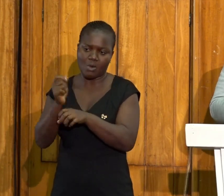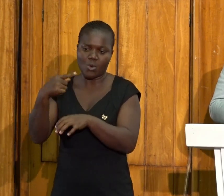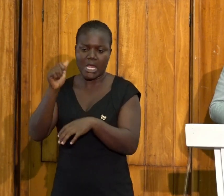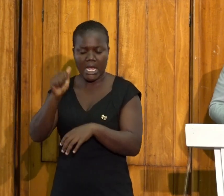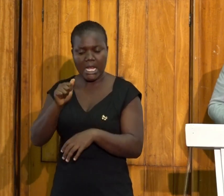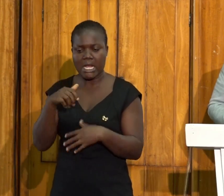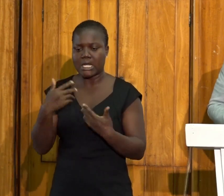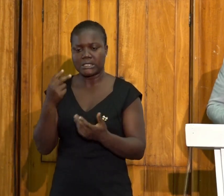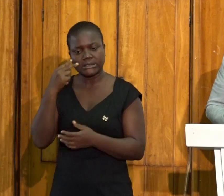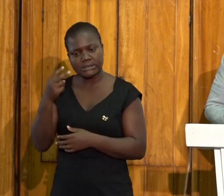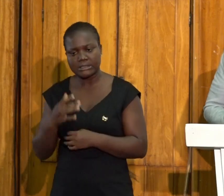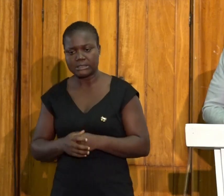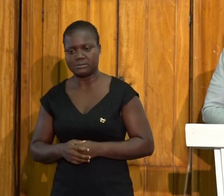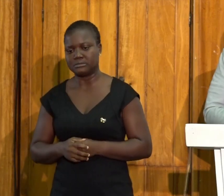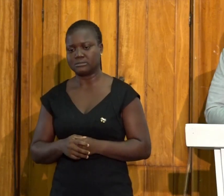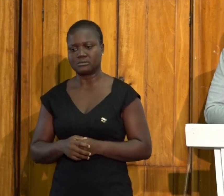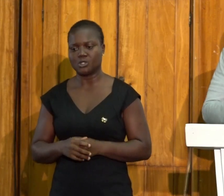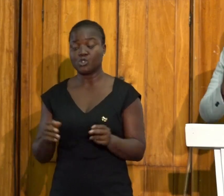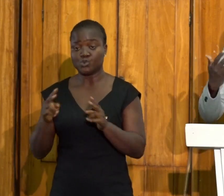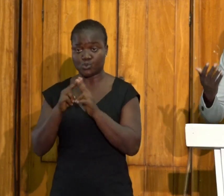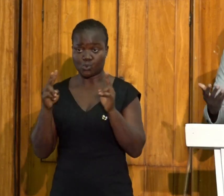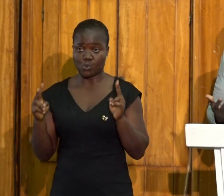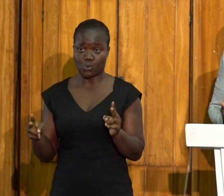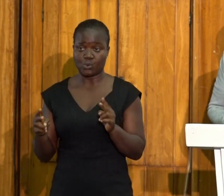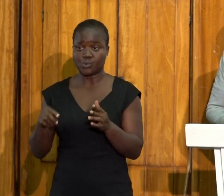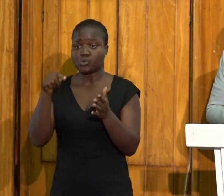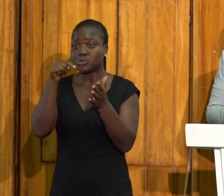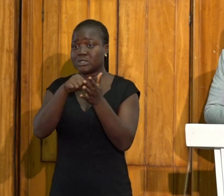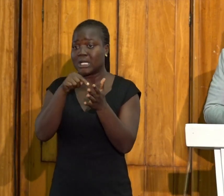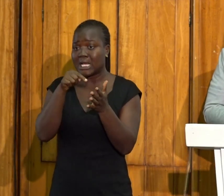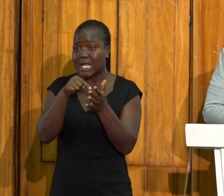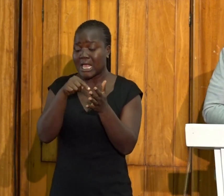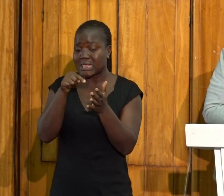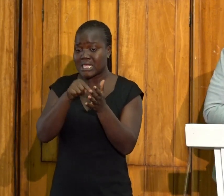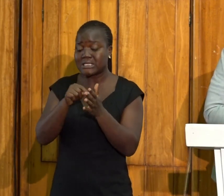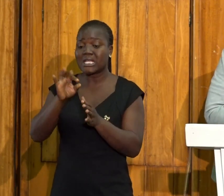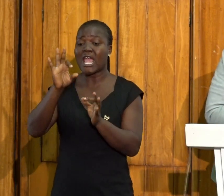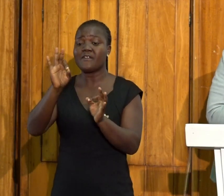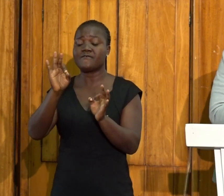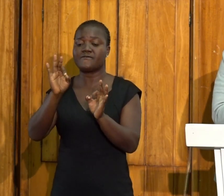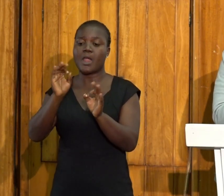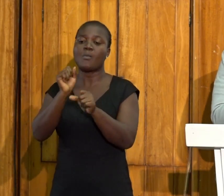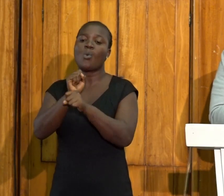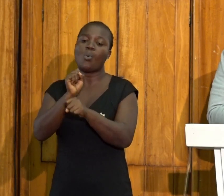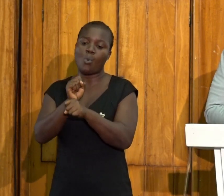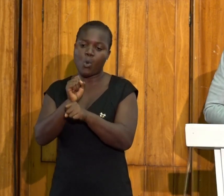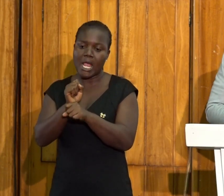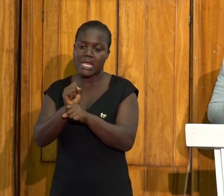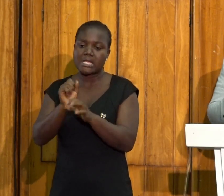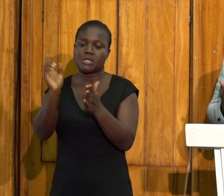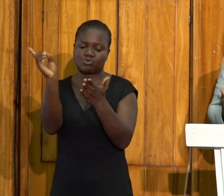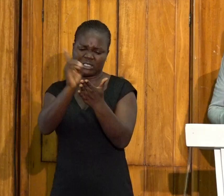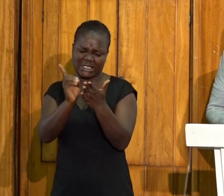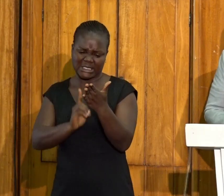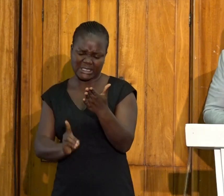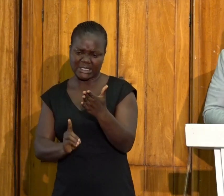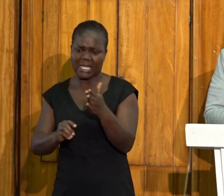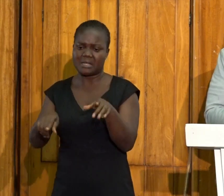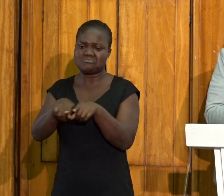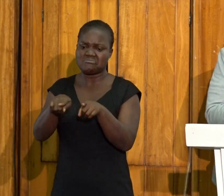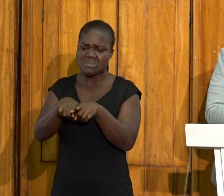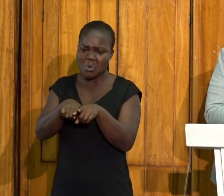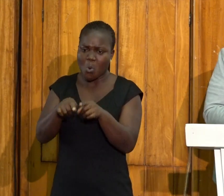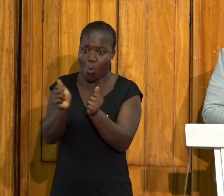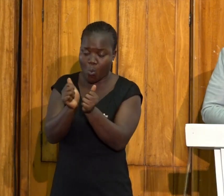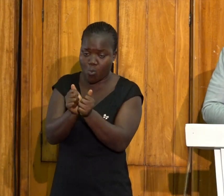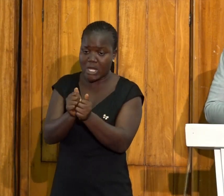data, safety data that we have? So there's a framework that was designed, also Impact as well as WHO. They came